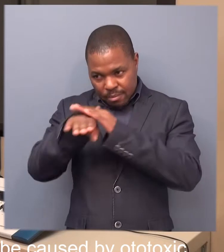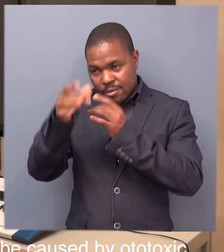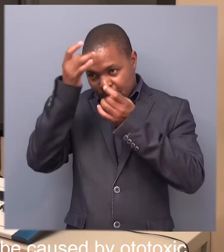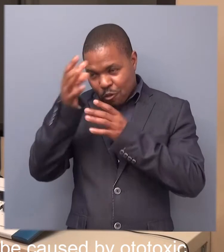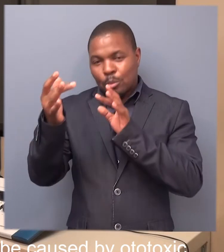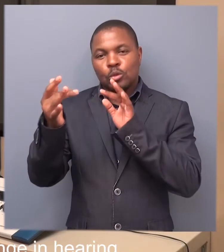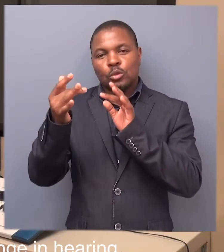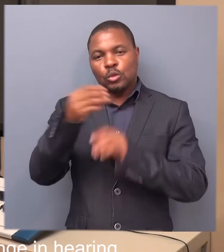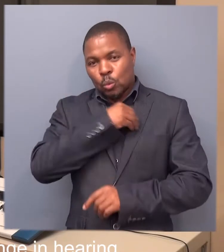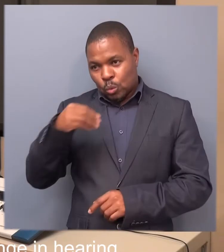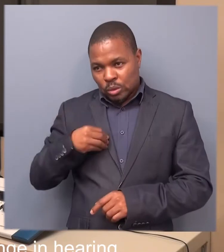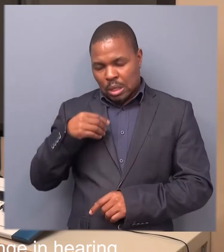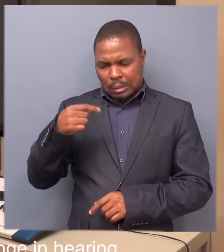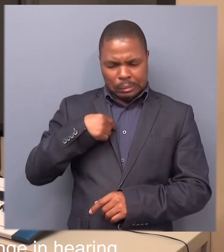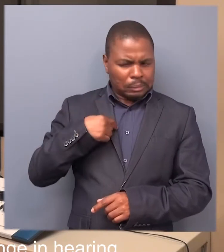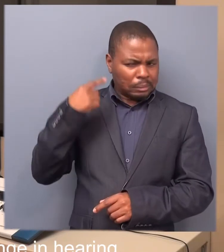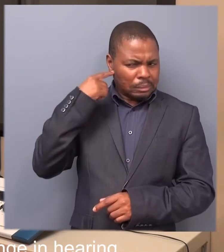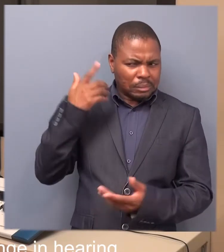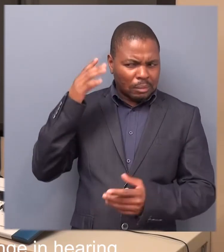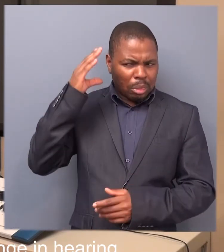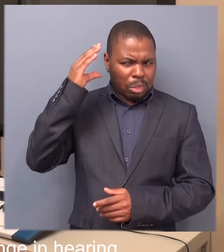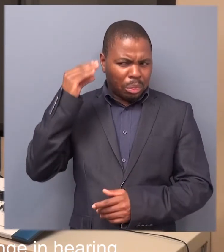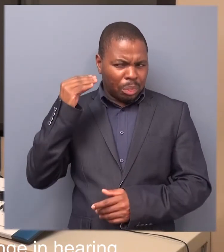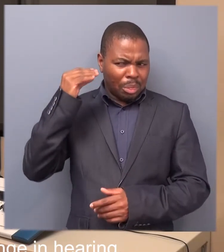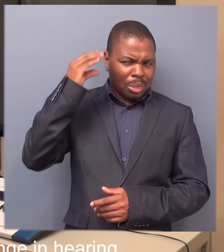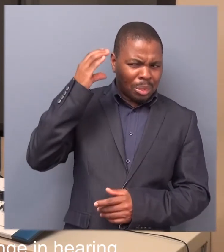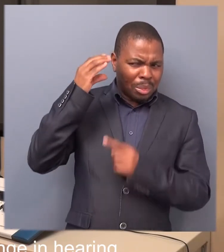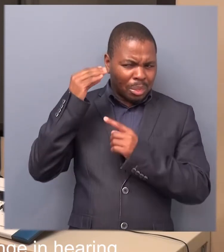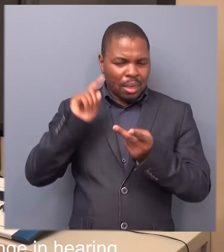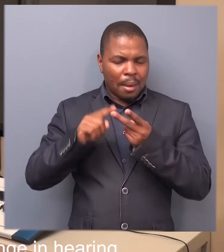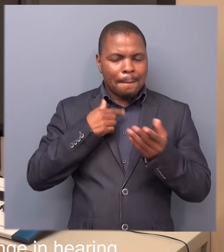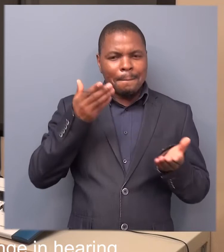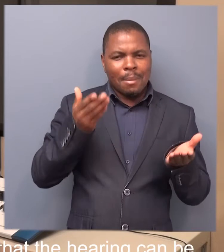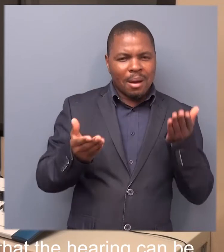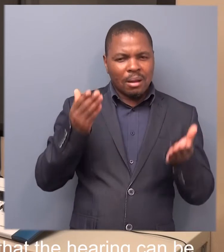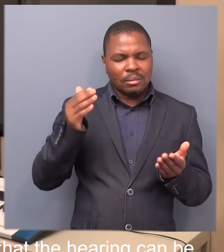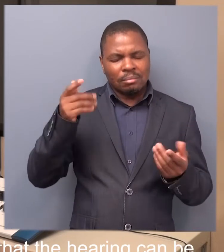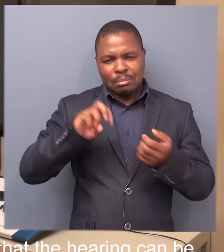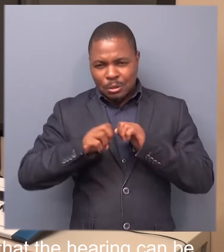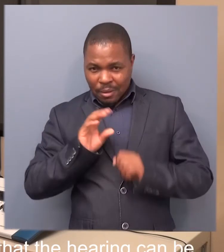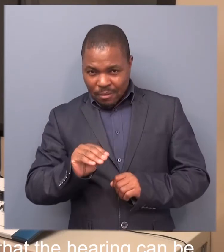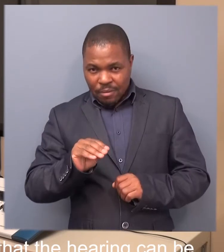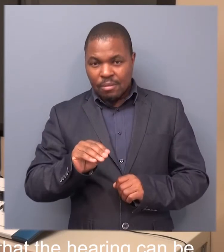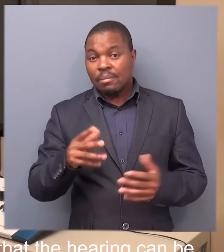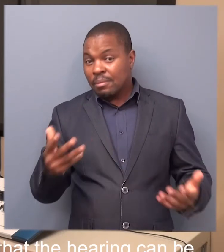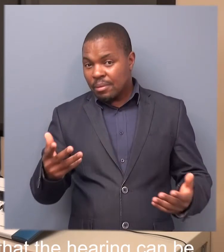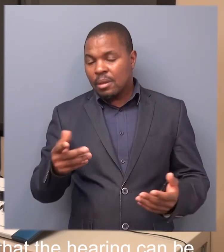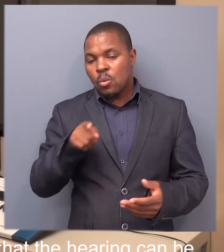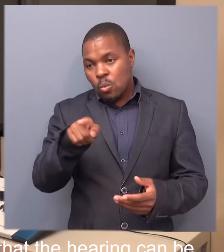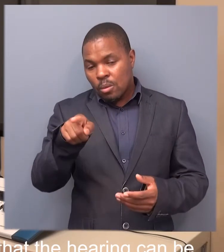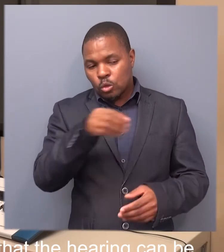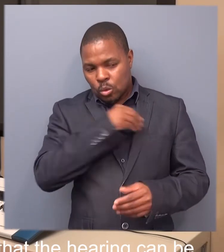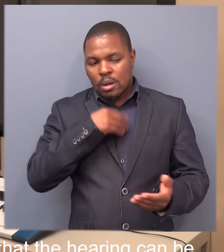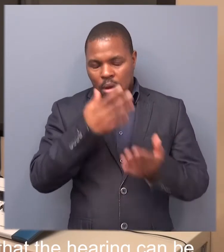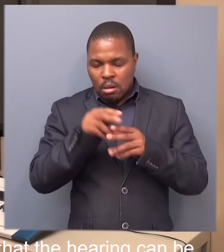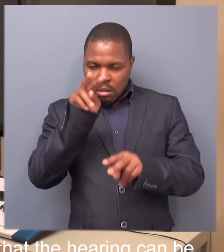going to your doctor and say, I am noticing a change in hearing, or I am noticing a change in my balance, or I'm getting a ringing of the ear, so that